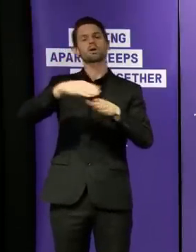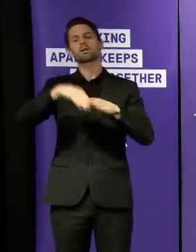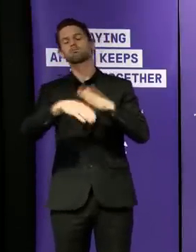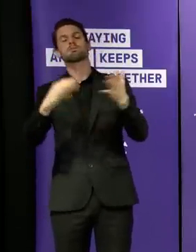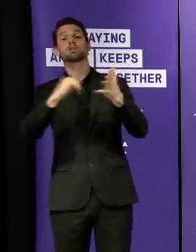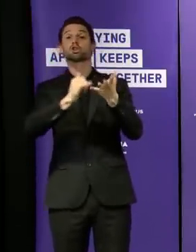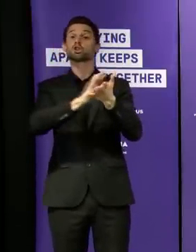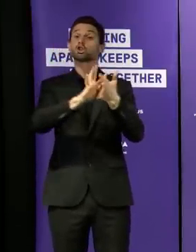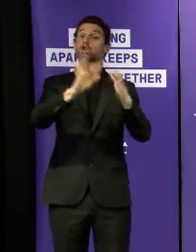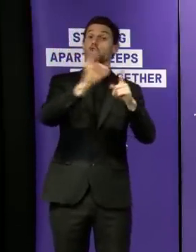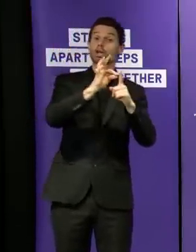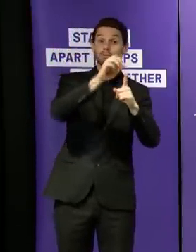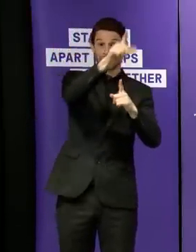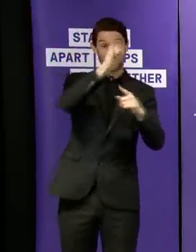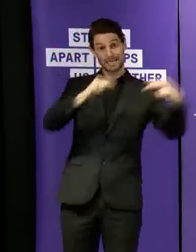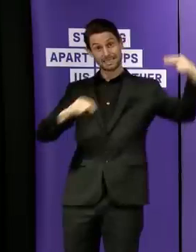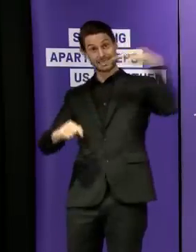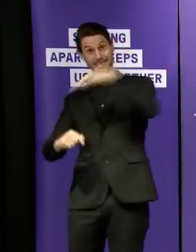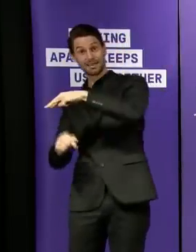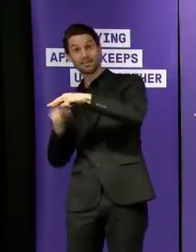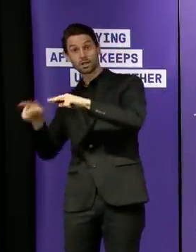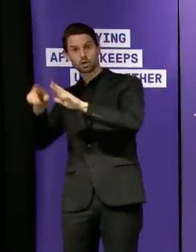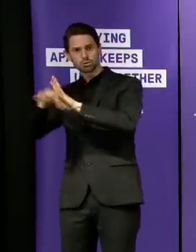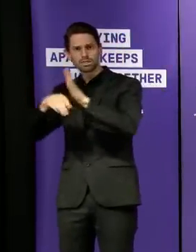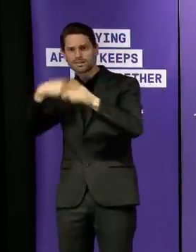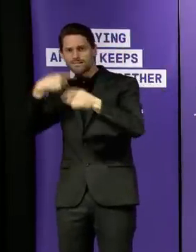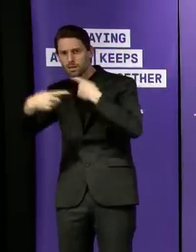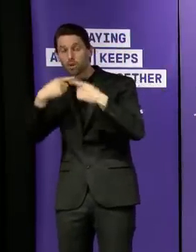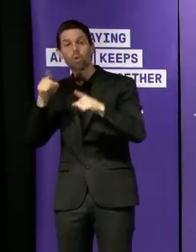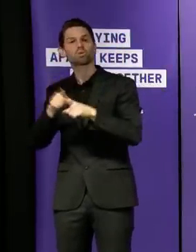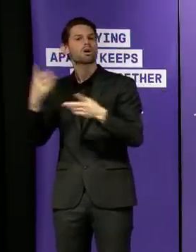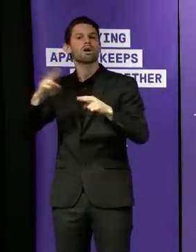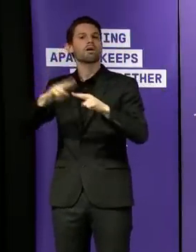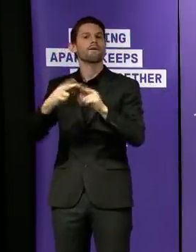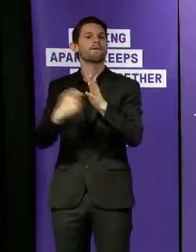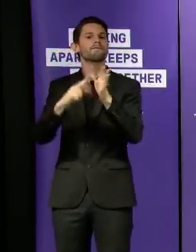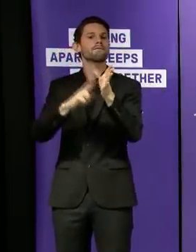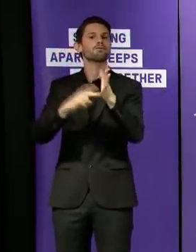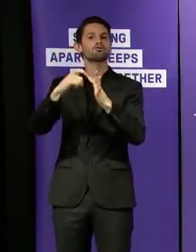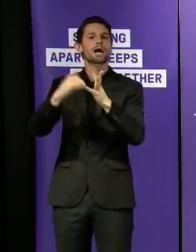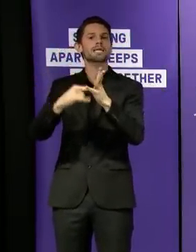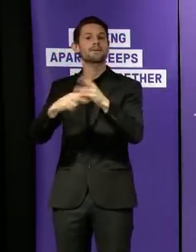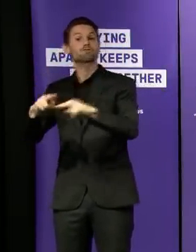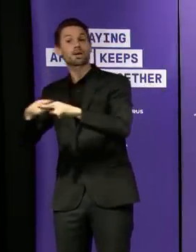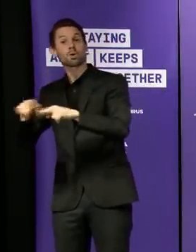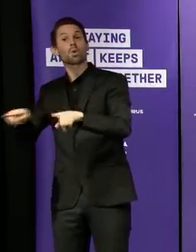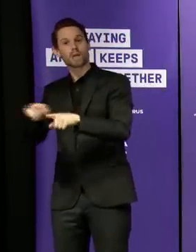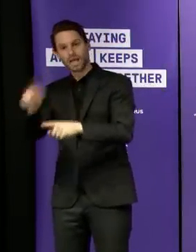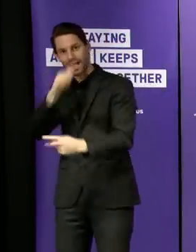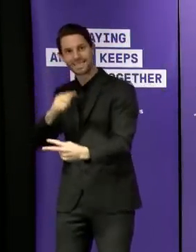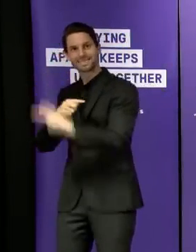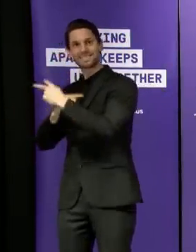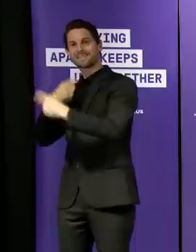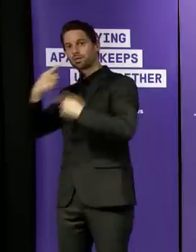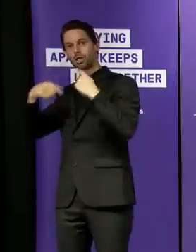in Frankston, or wherever it might be. So that's on track. That's going along well,